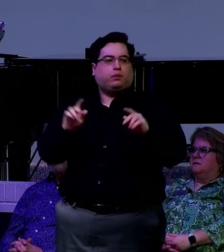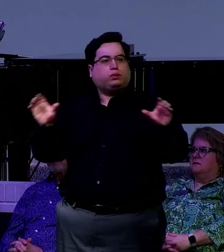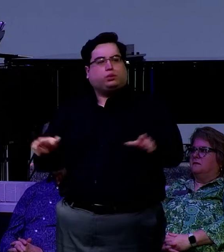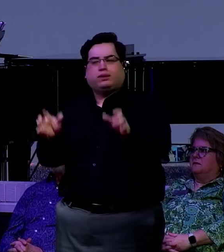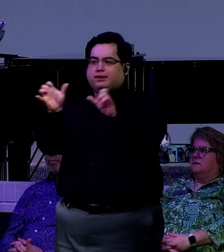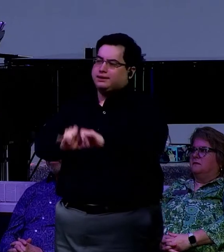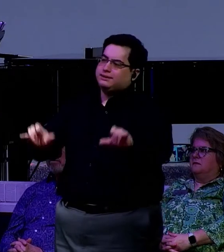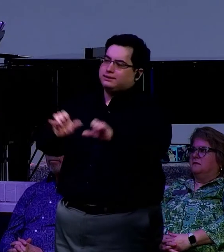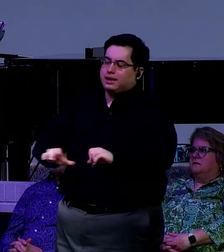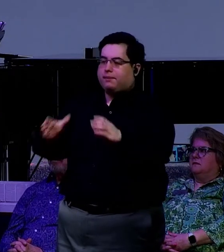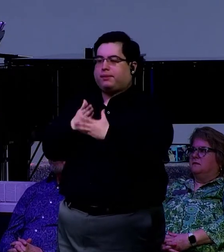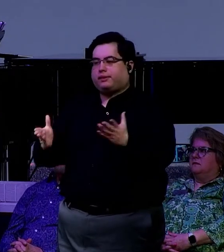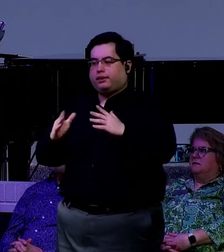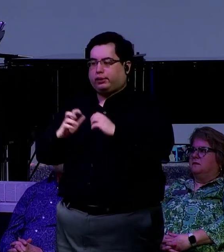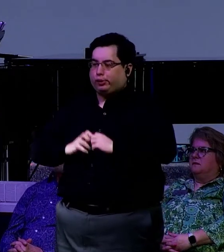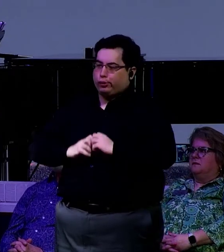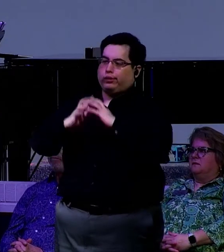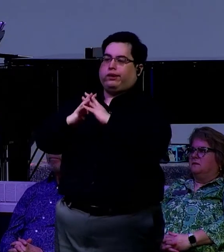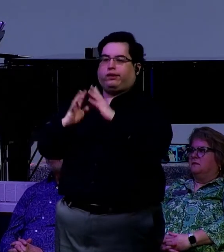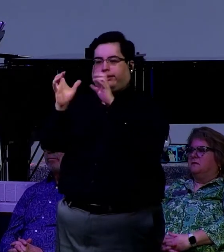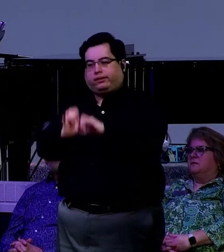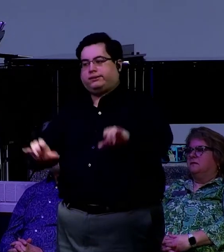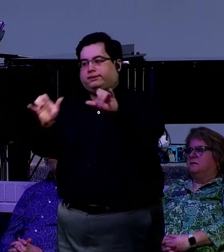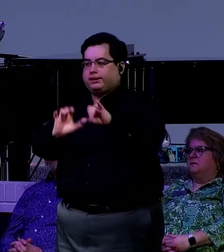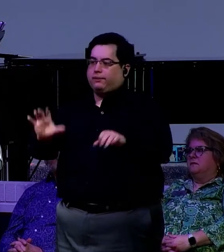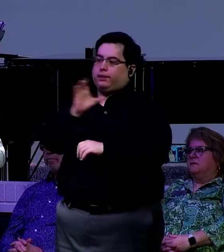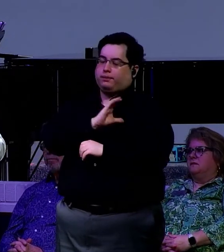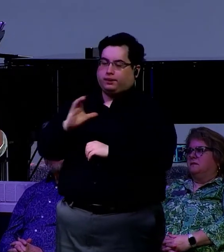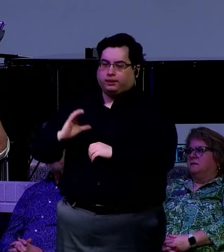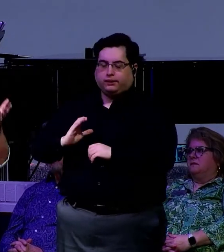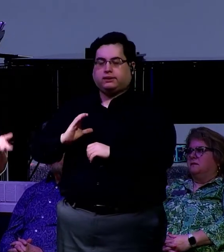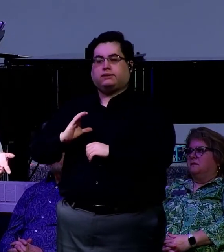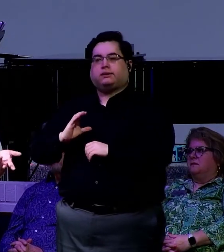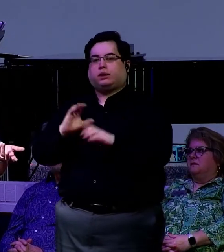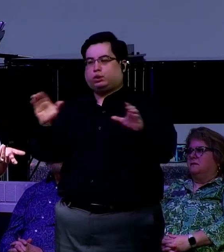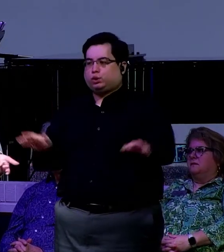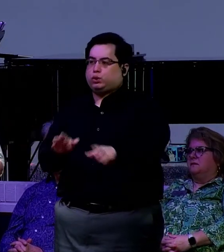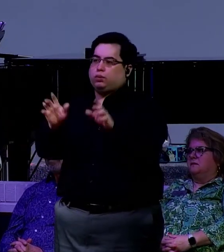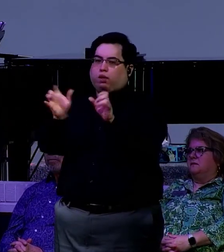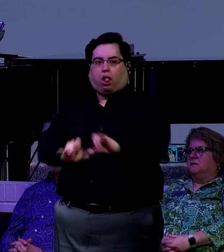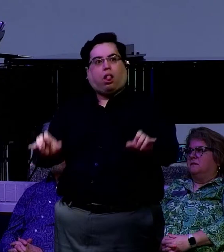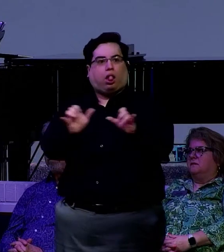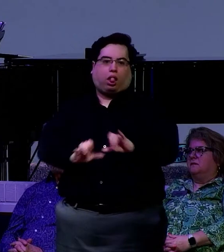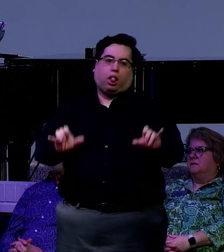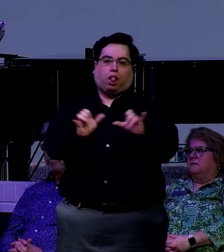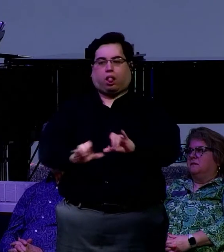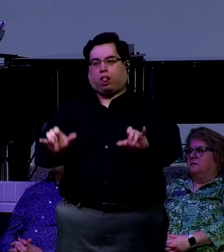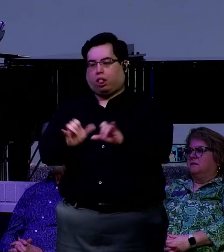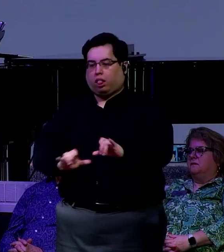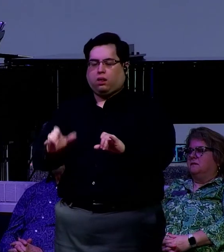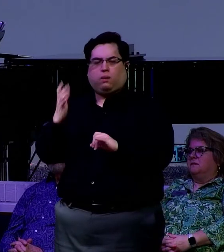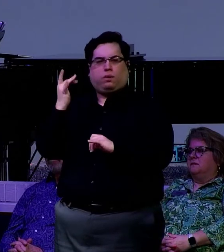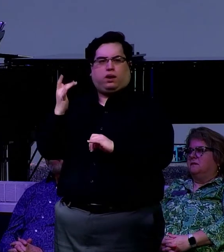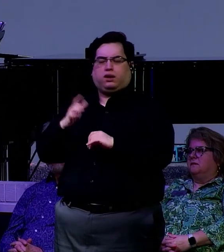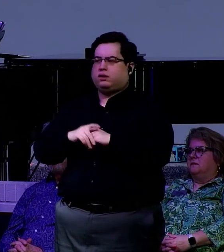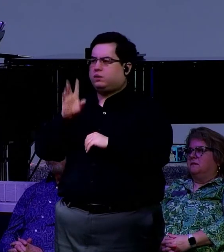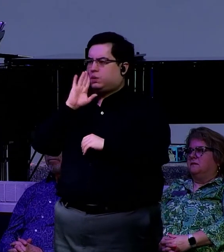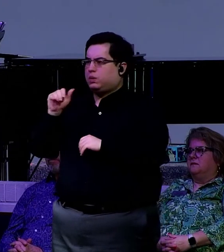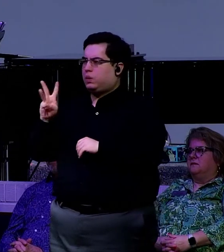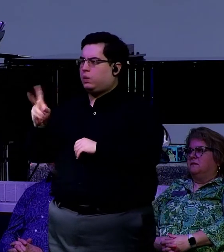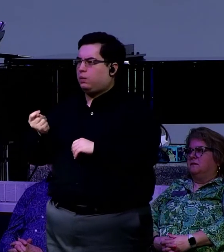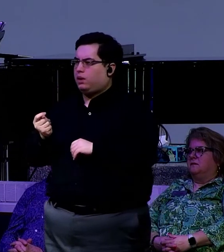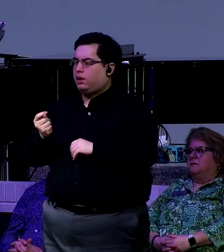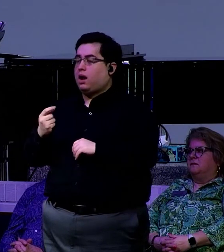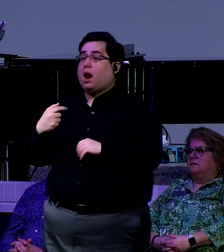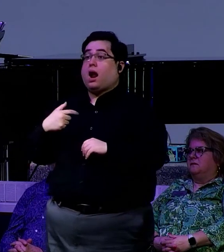thing, creating the same committees and doing the same work? You know what? I